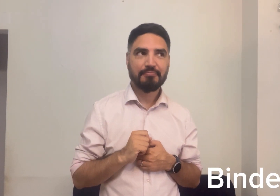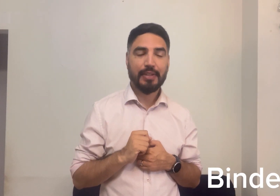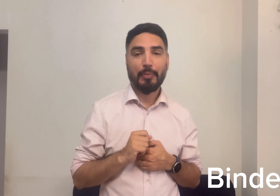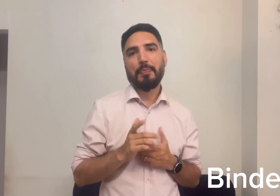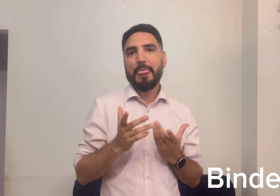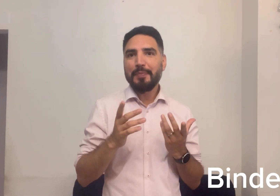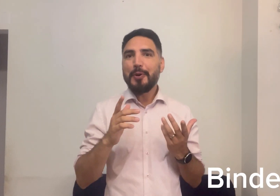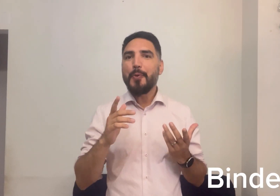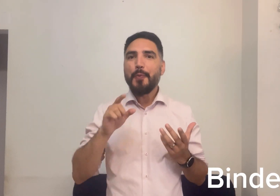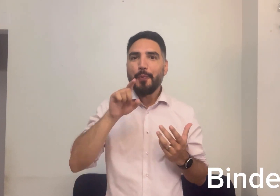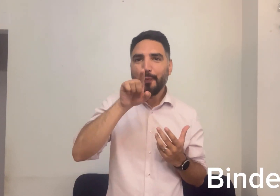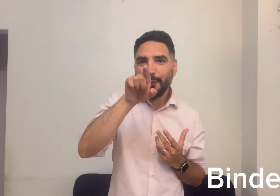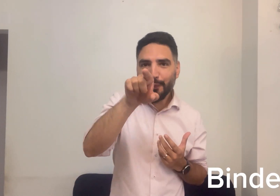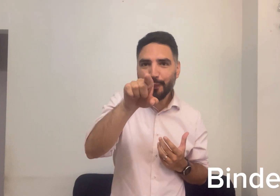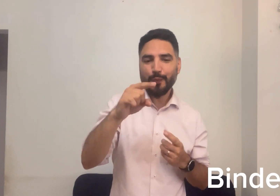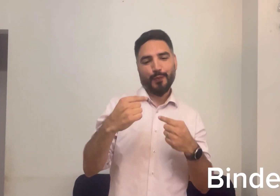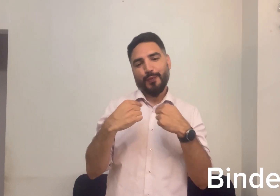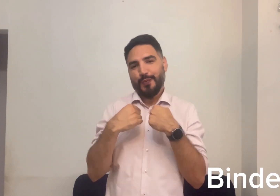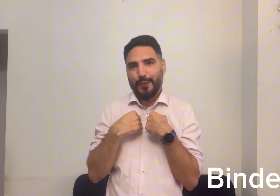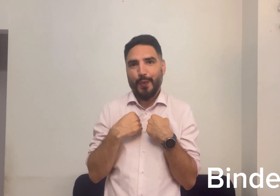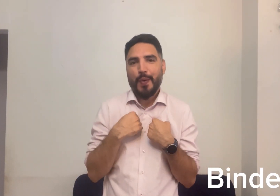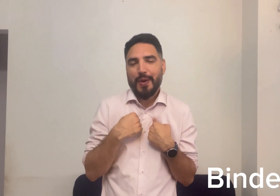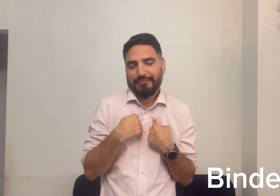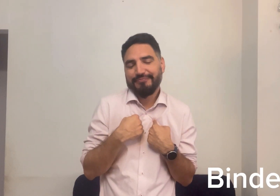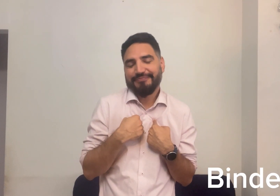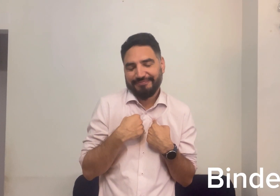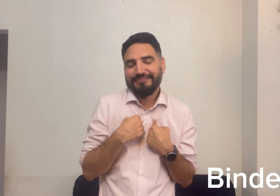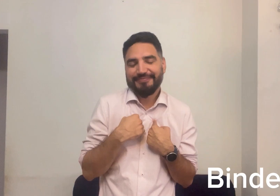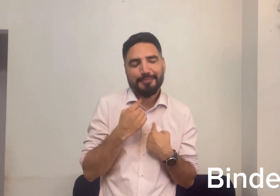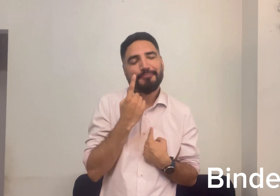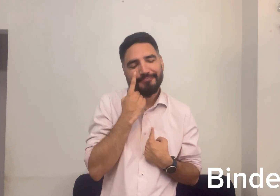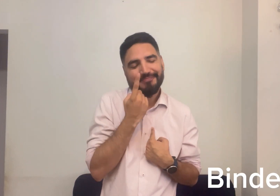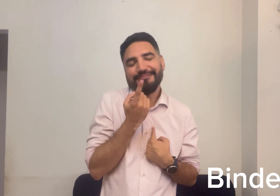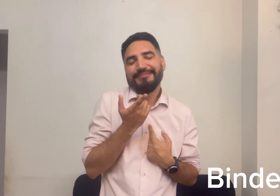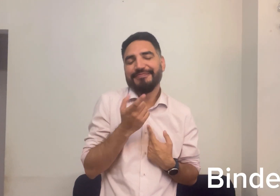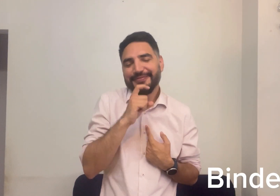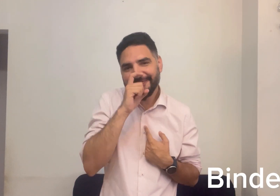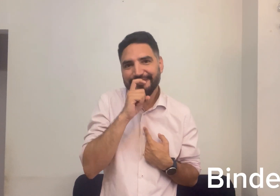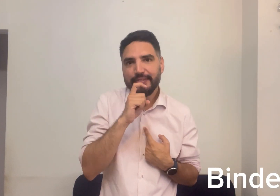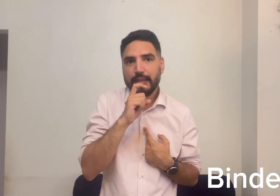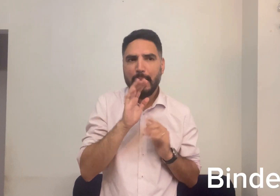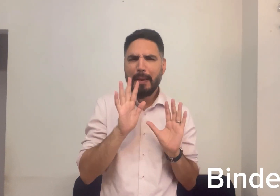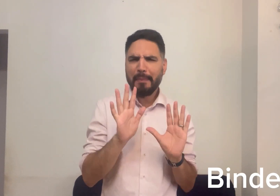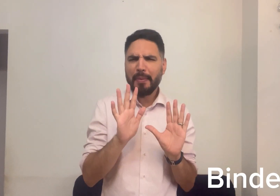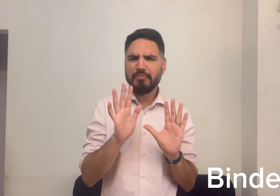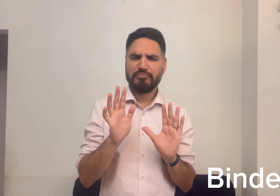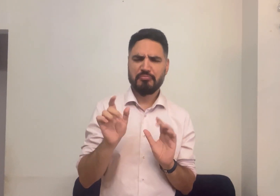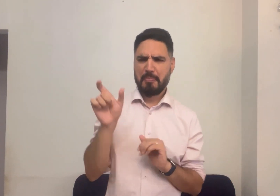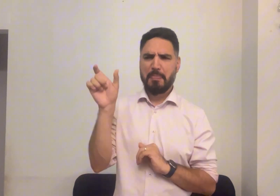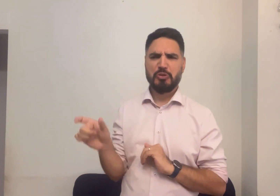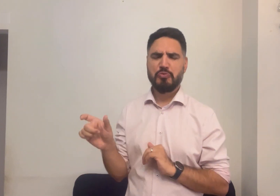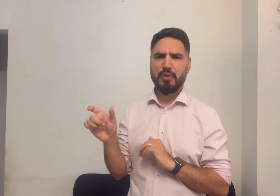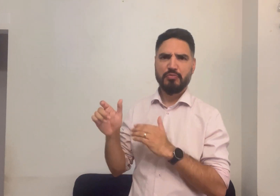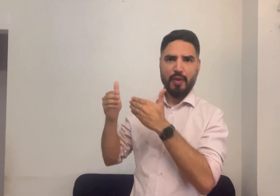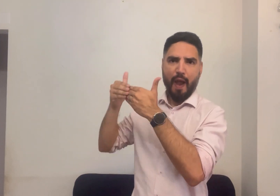You and I might understand it because we share the same context. But someone